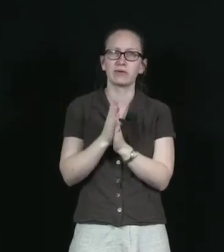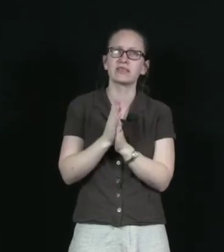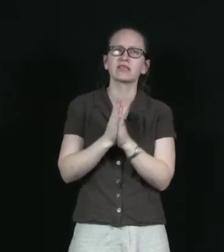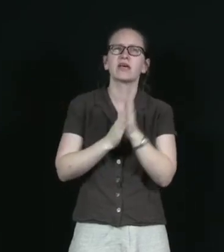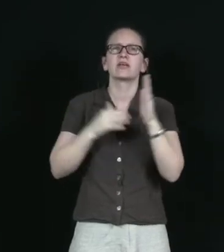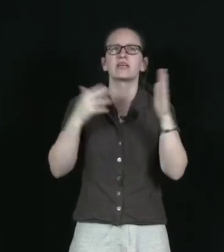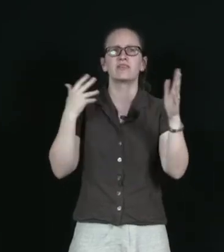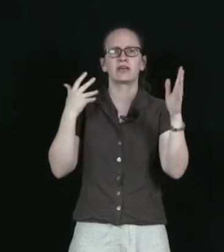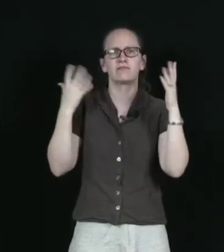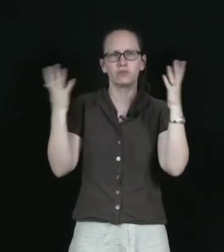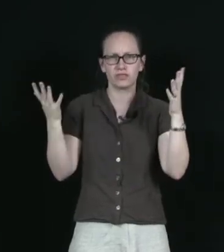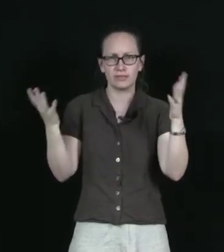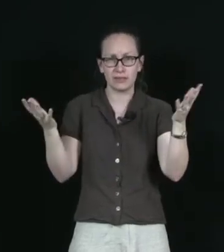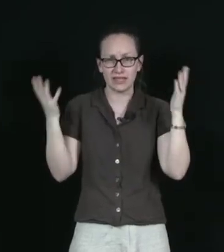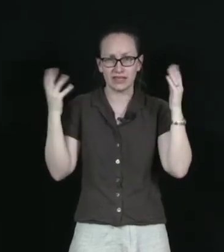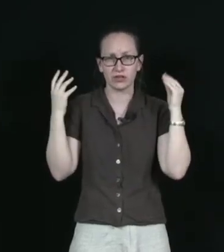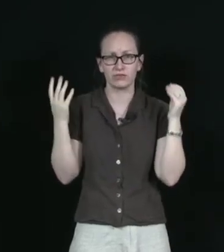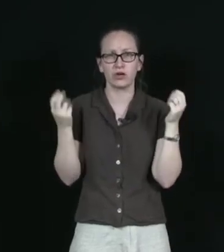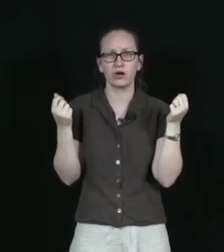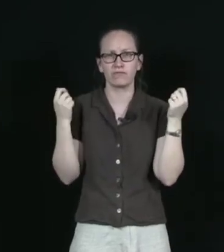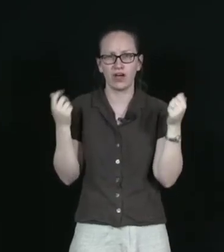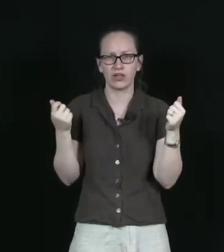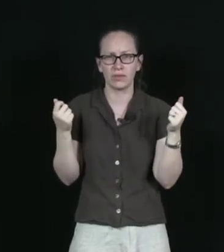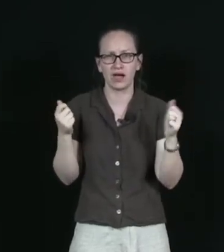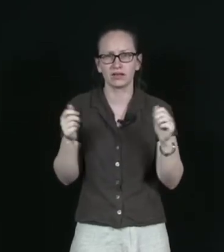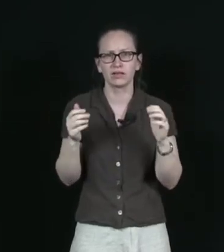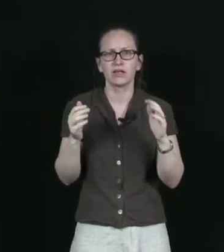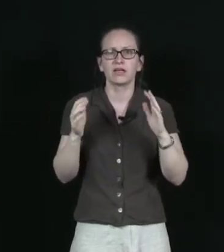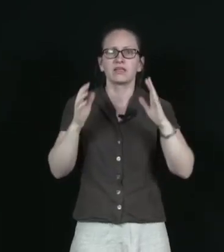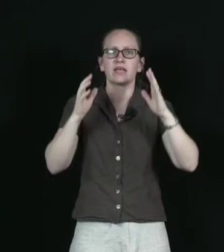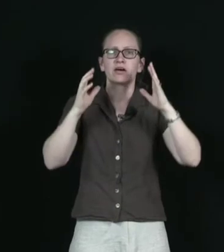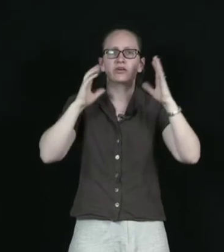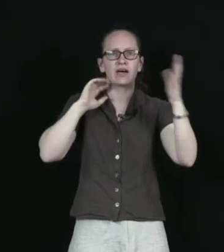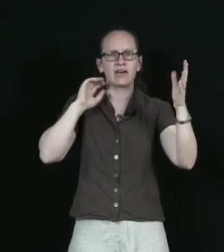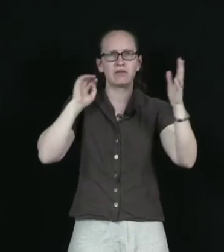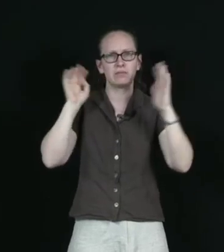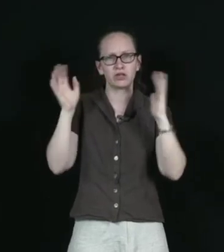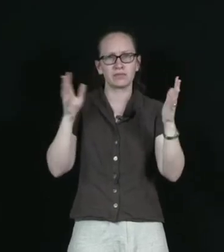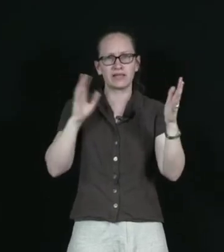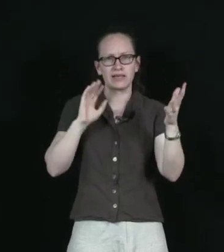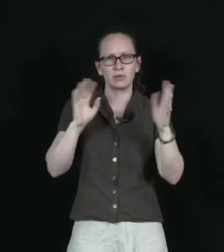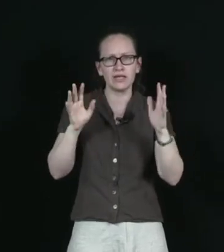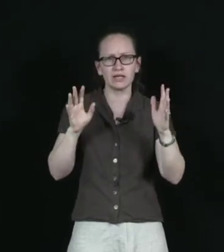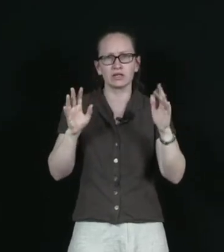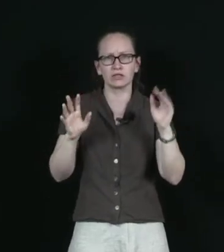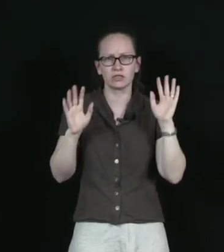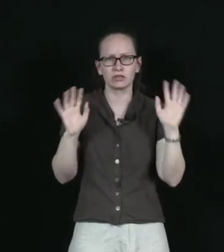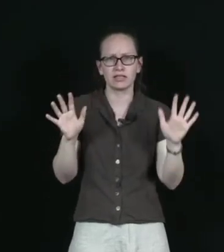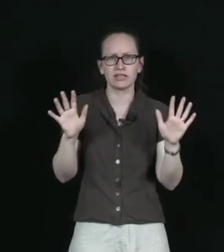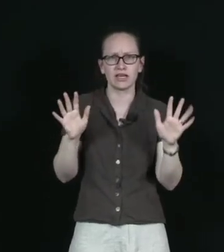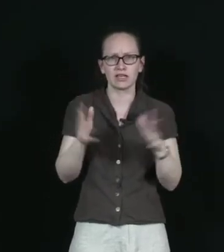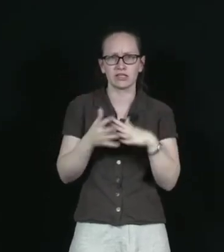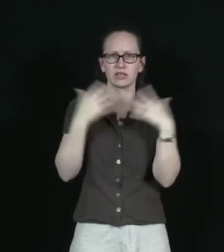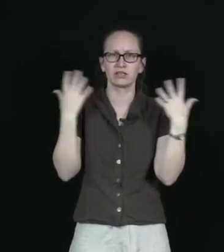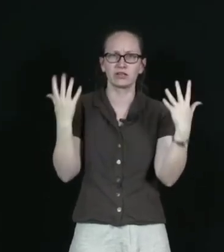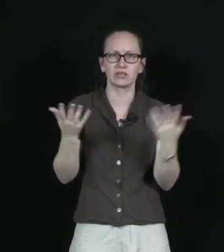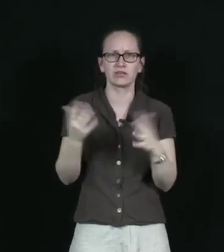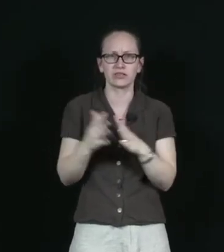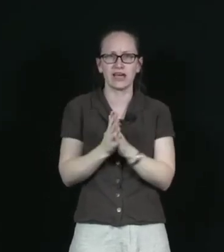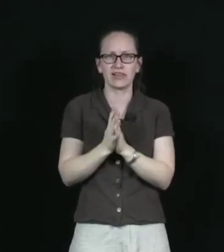weeks, giving 40% of your final mark. Now, you'll have approximately a week to do these tests. You can look in the course